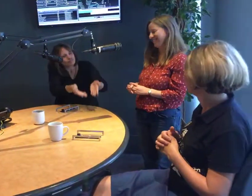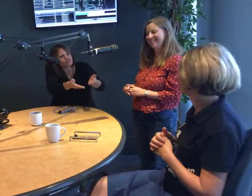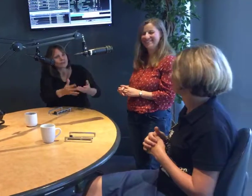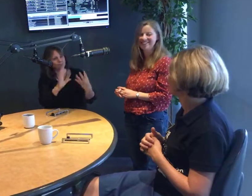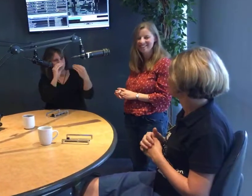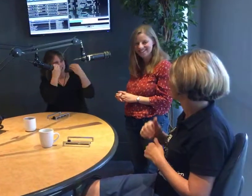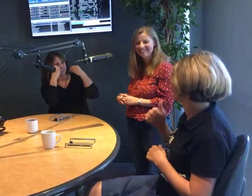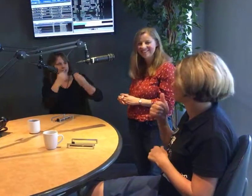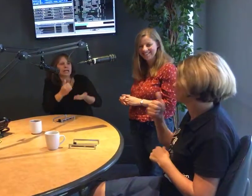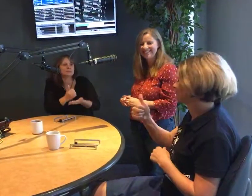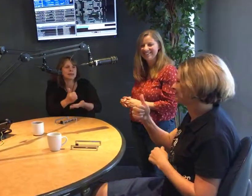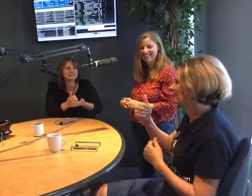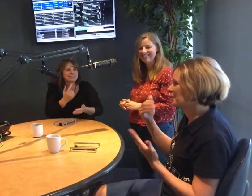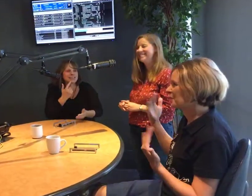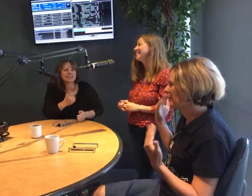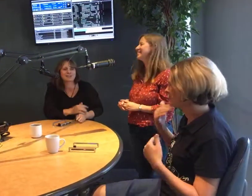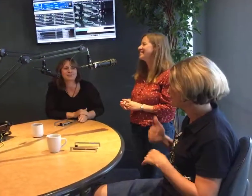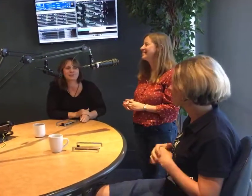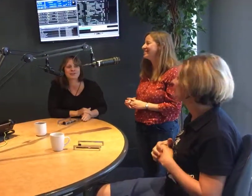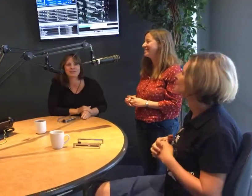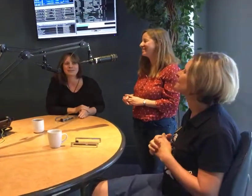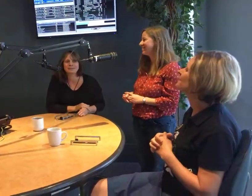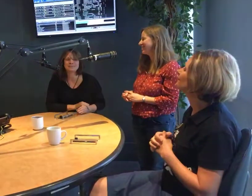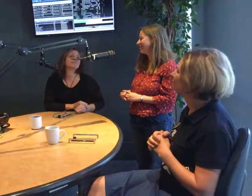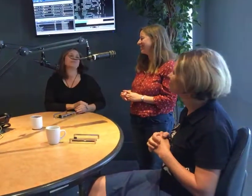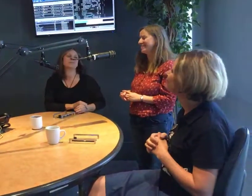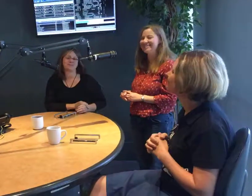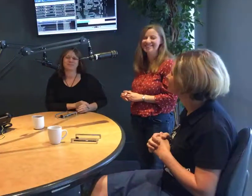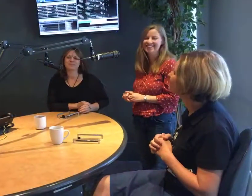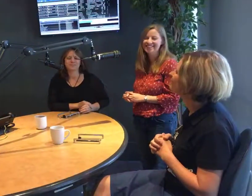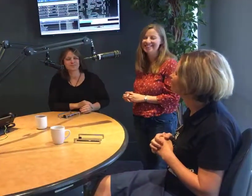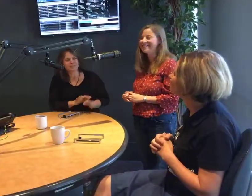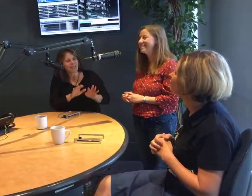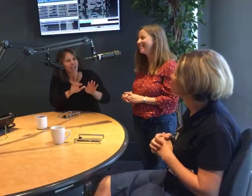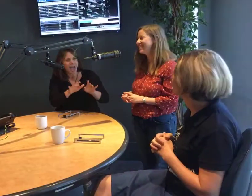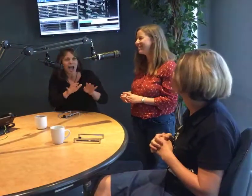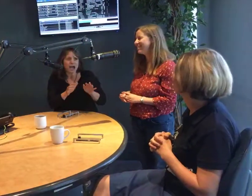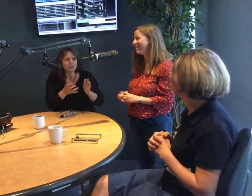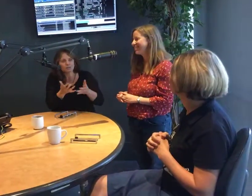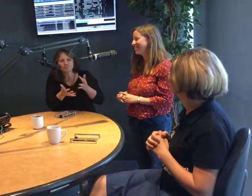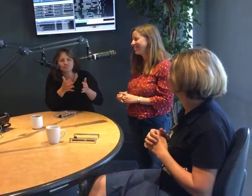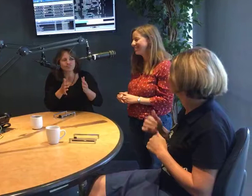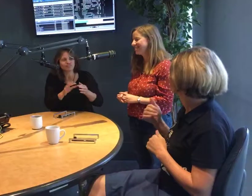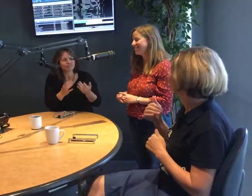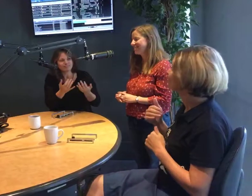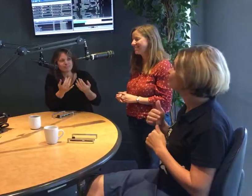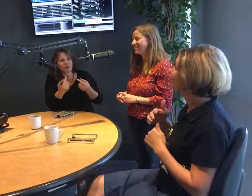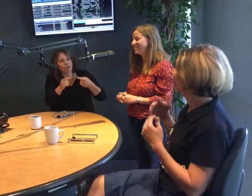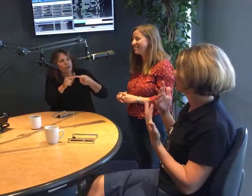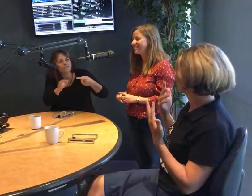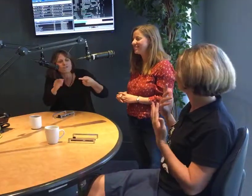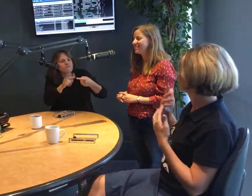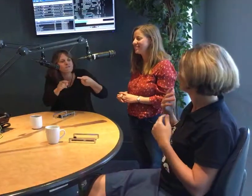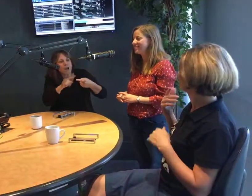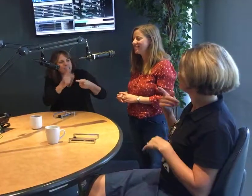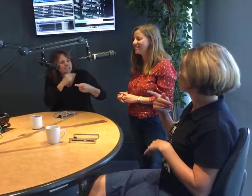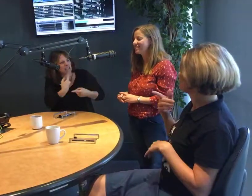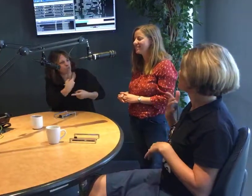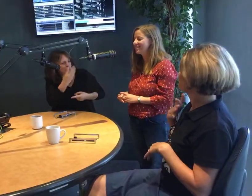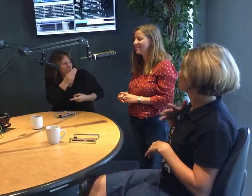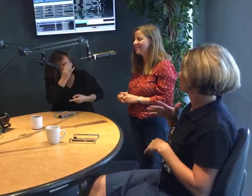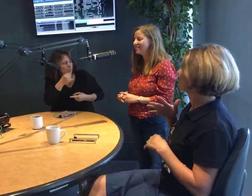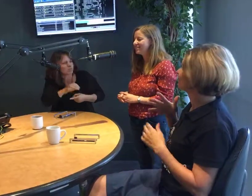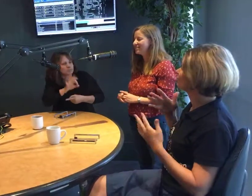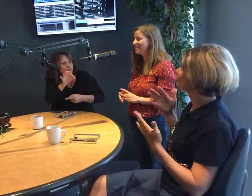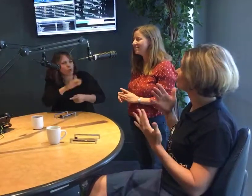basic sign. You're absolutely welcome. What sort of phrases could we learn this morning?